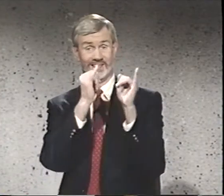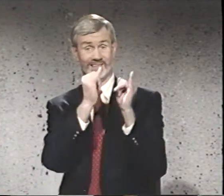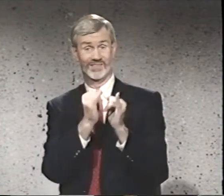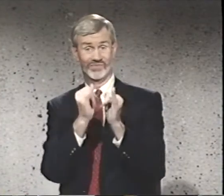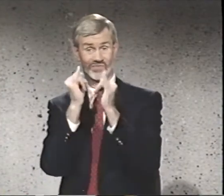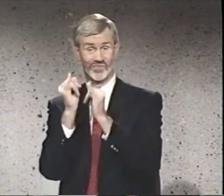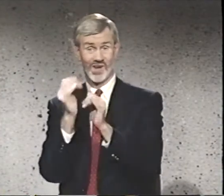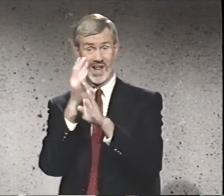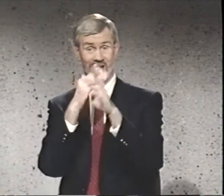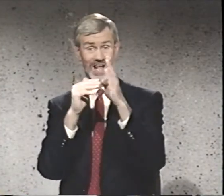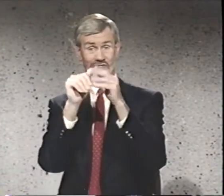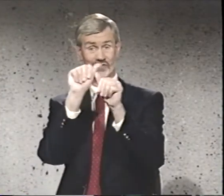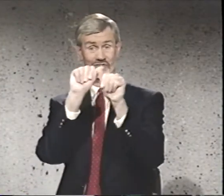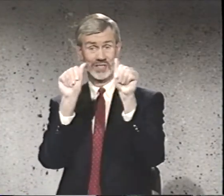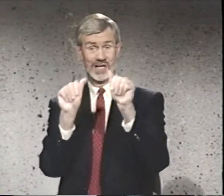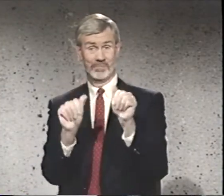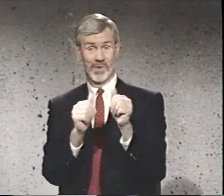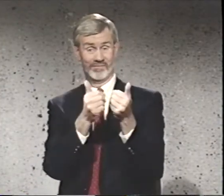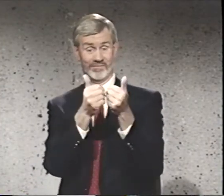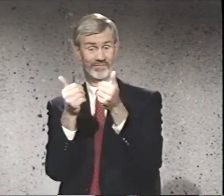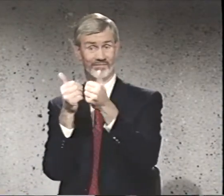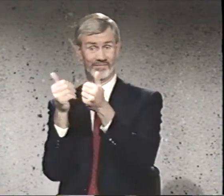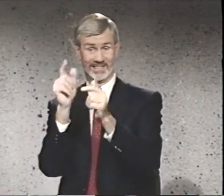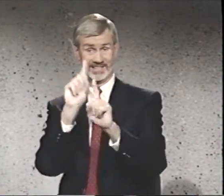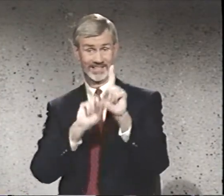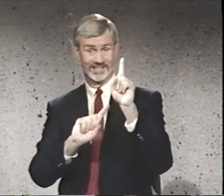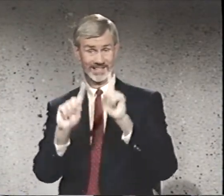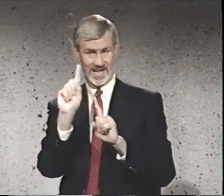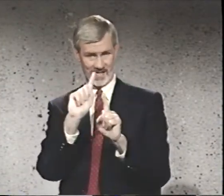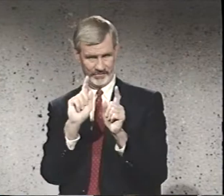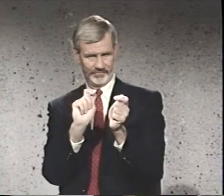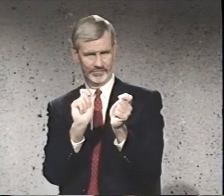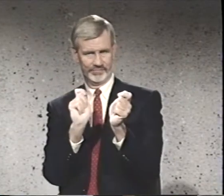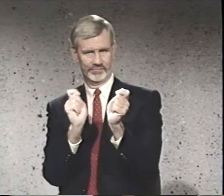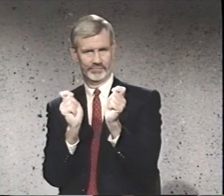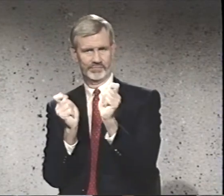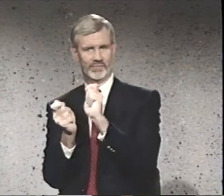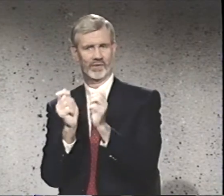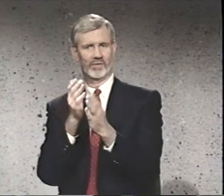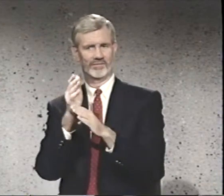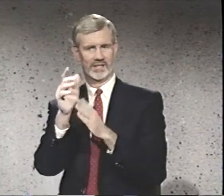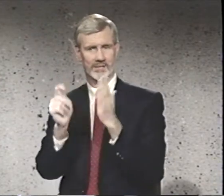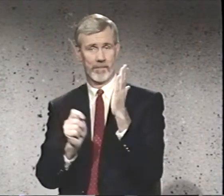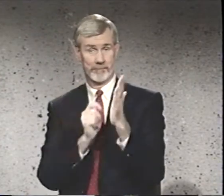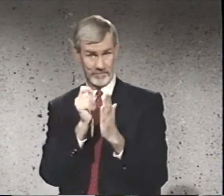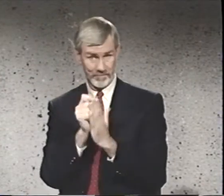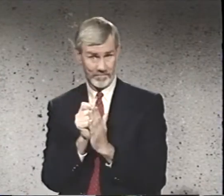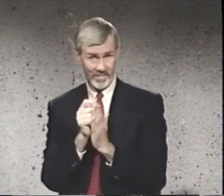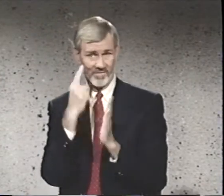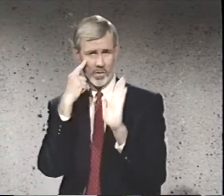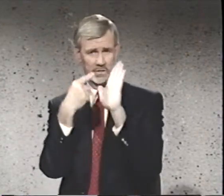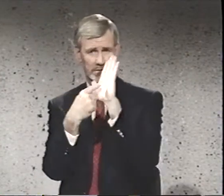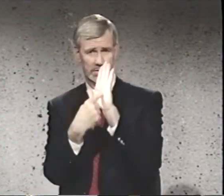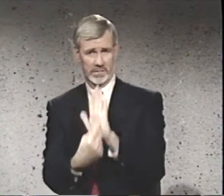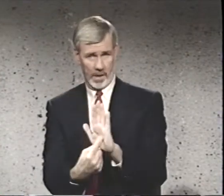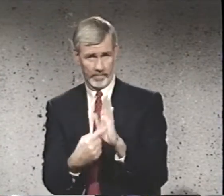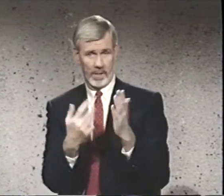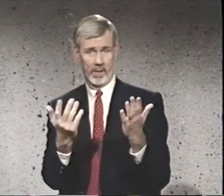Also, the individual hand shapes of the separate signs have changed over time. For example,